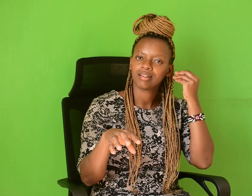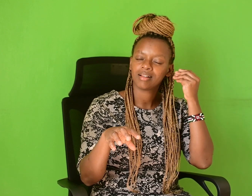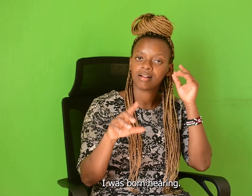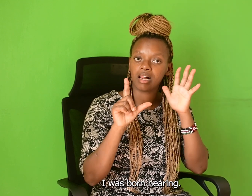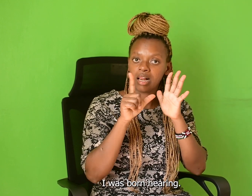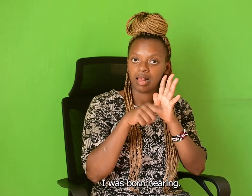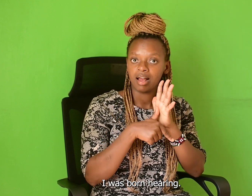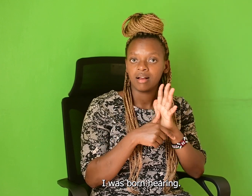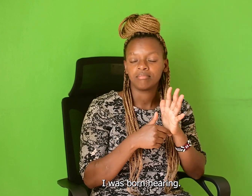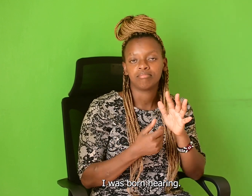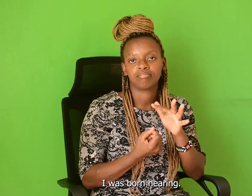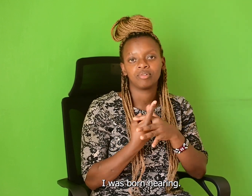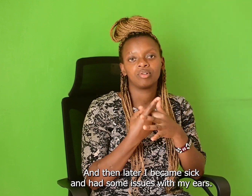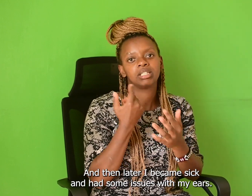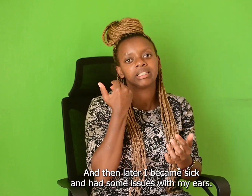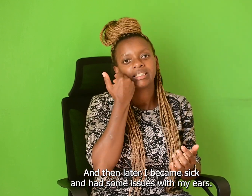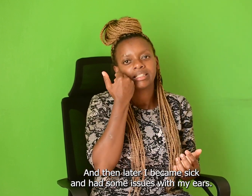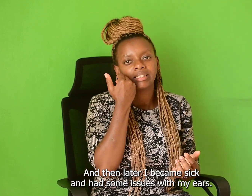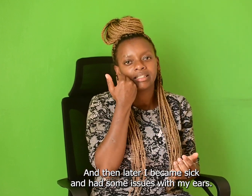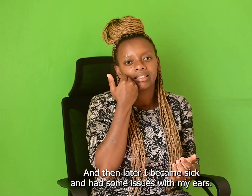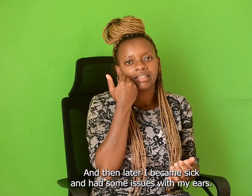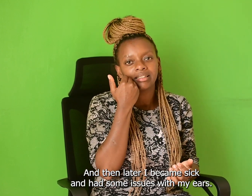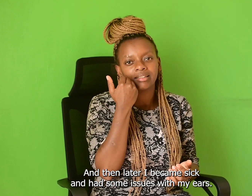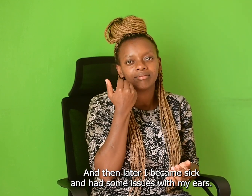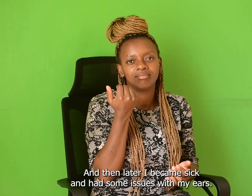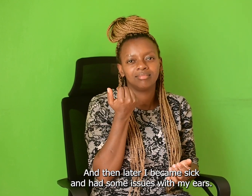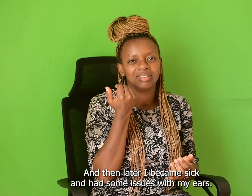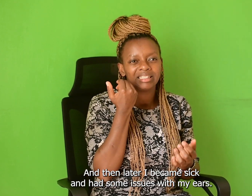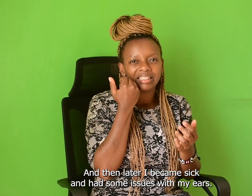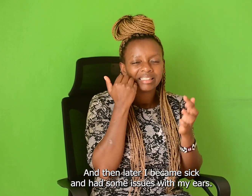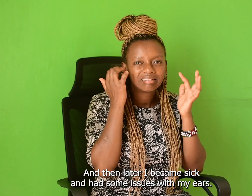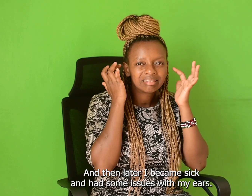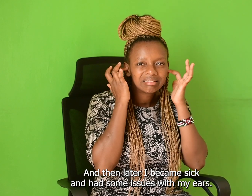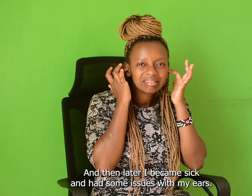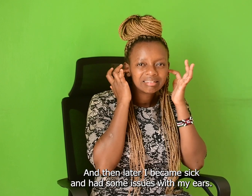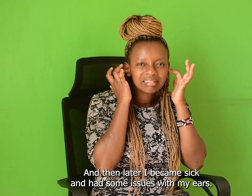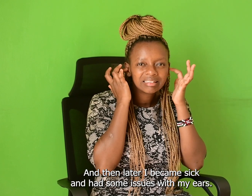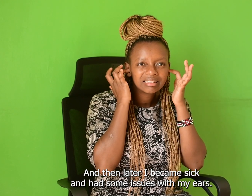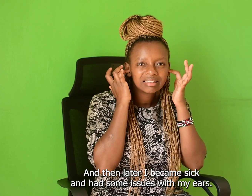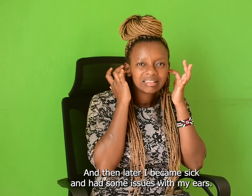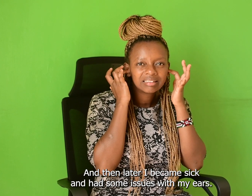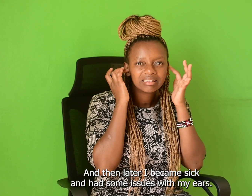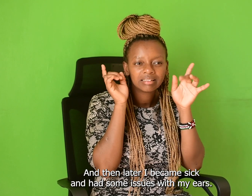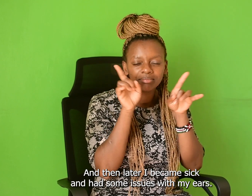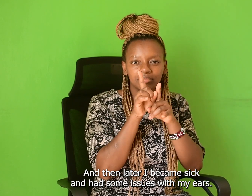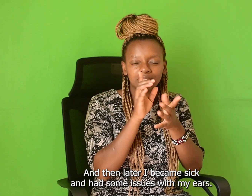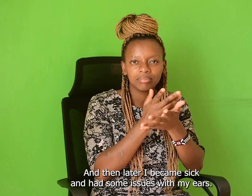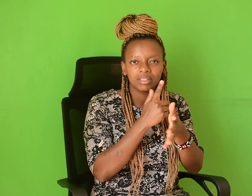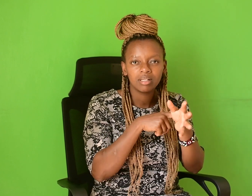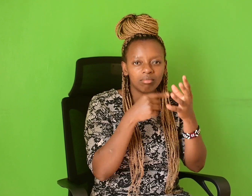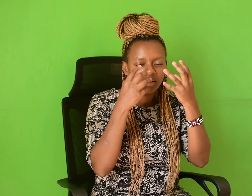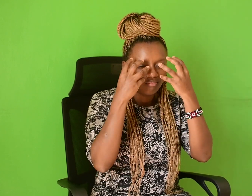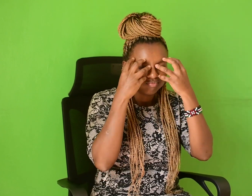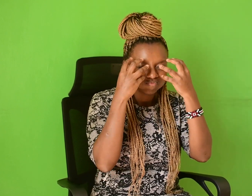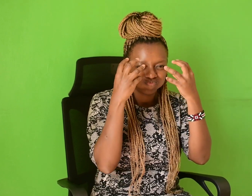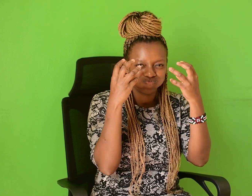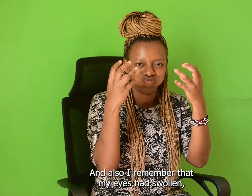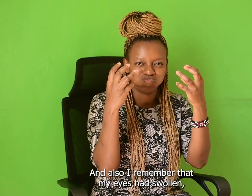I was born hearing, and then later I became sick and had some issues with my ears. And also